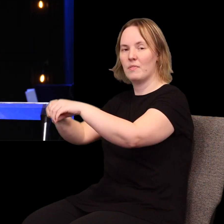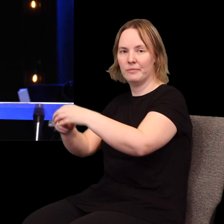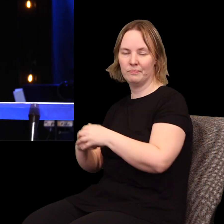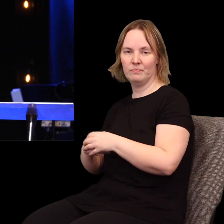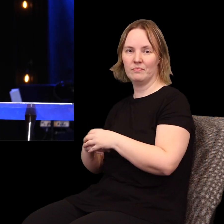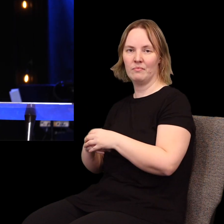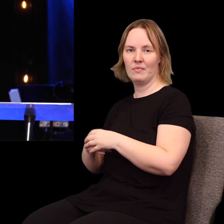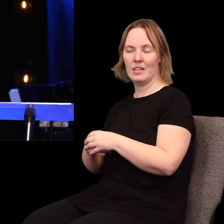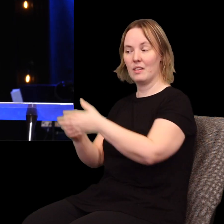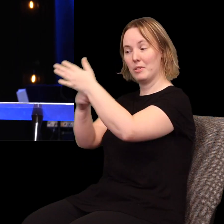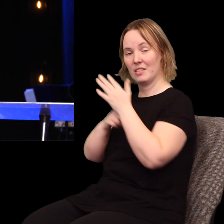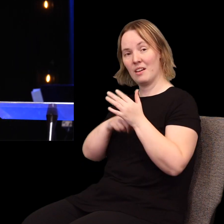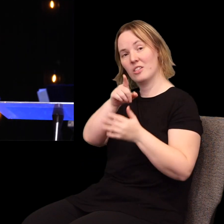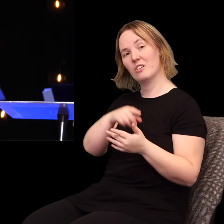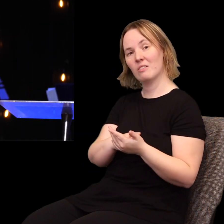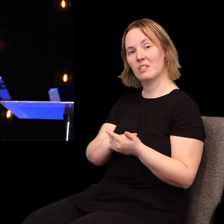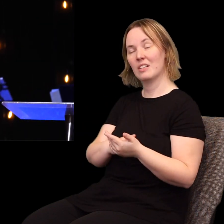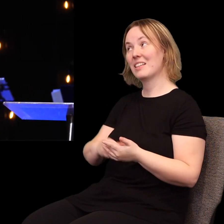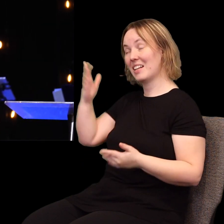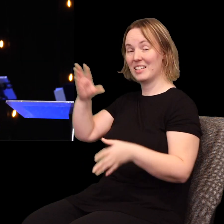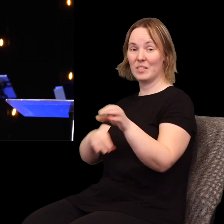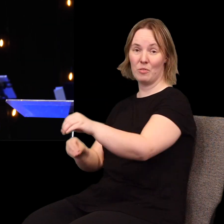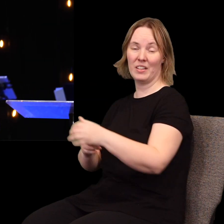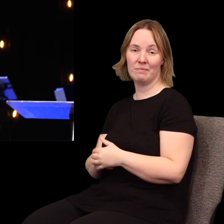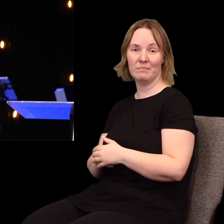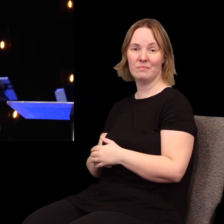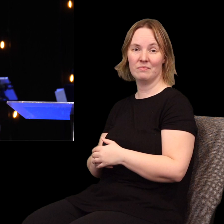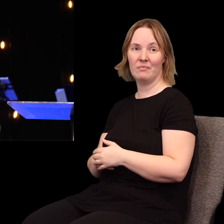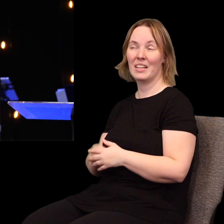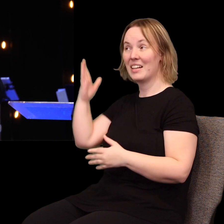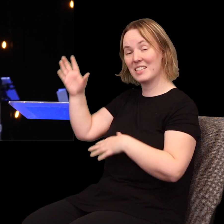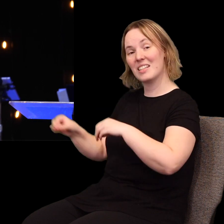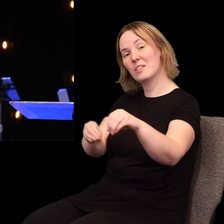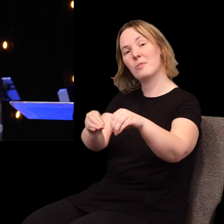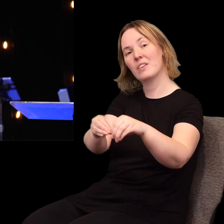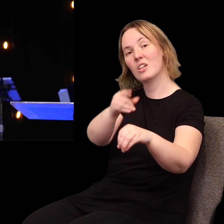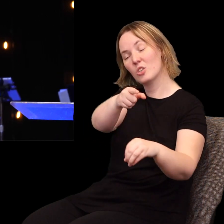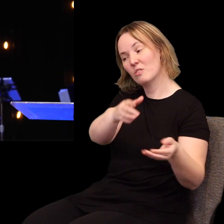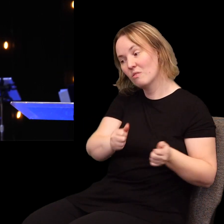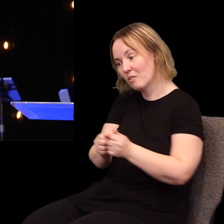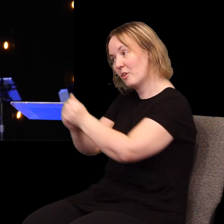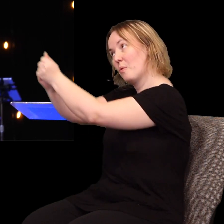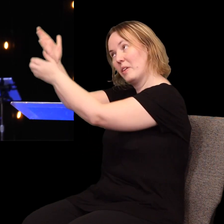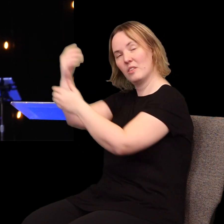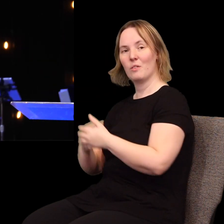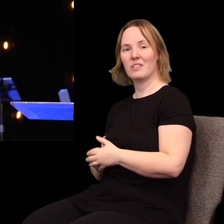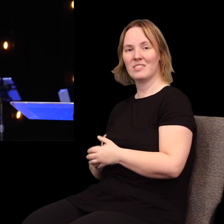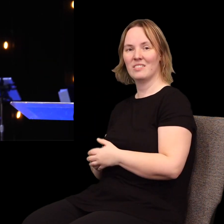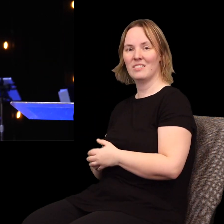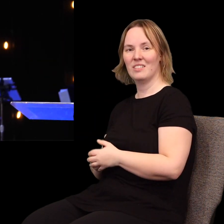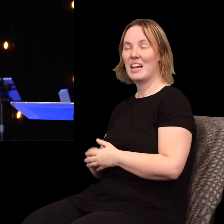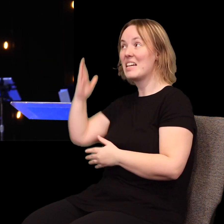move out. Why? Because that will be a sign to you that I'm now moving. And as I'm moving, you come along with